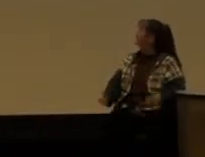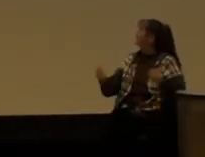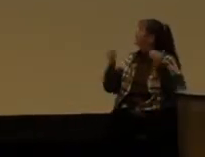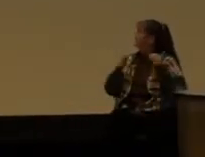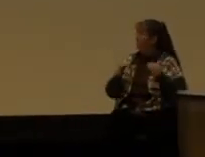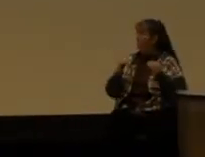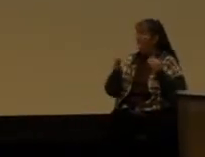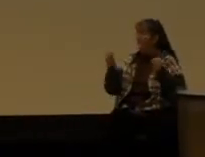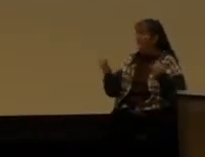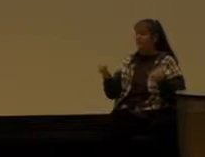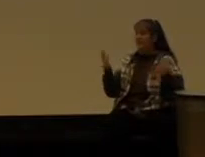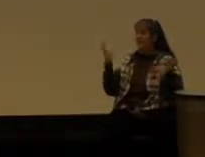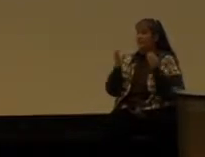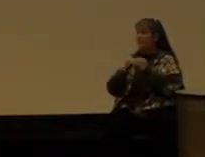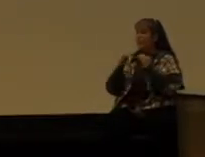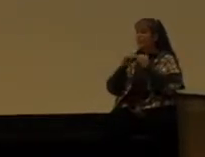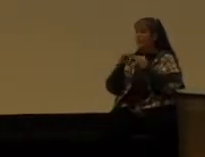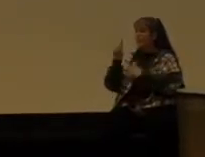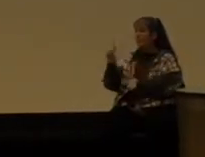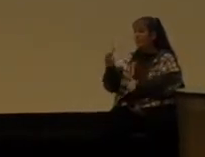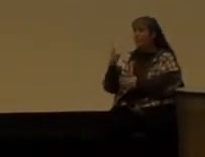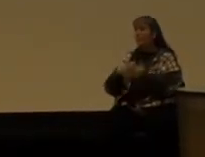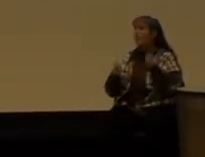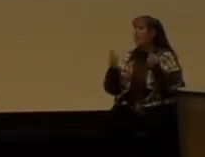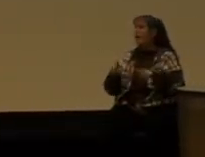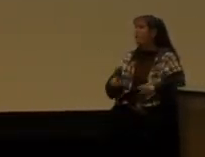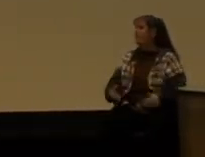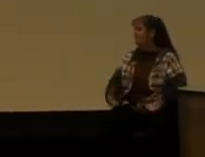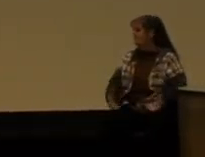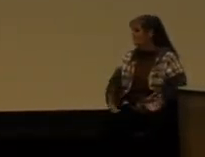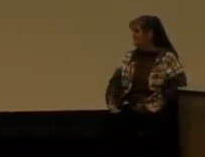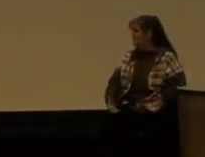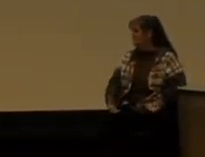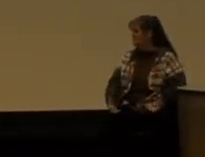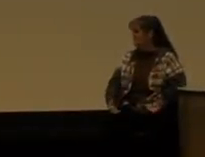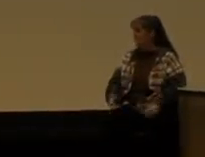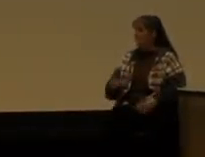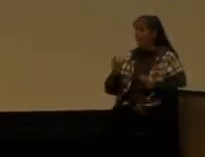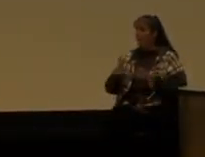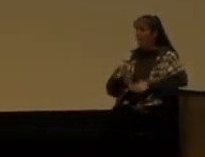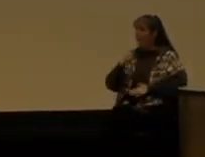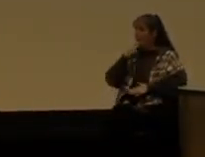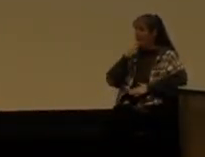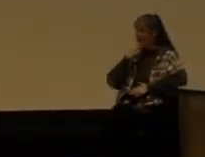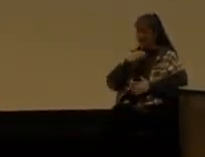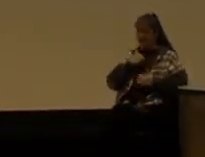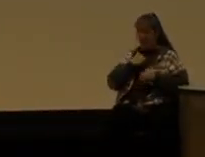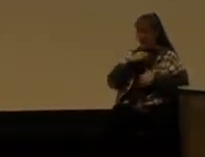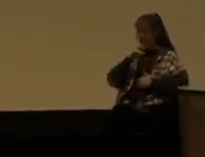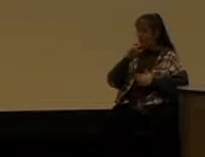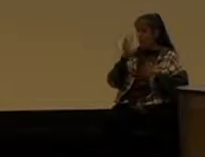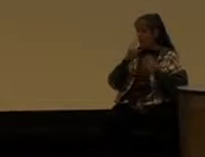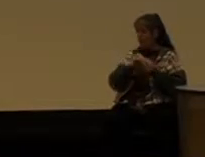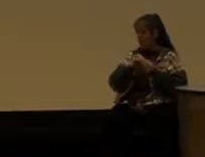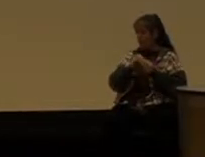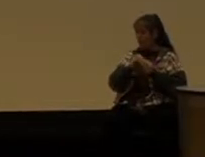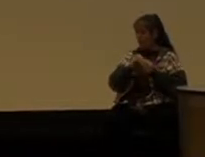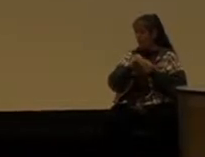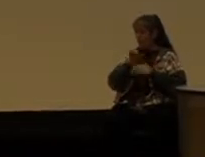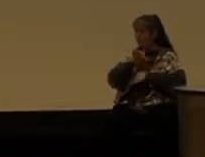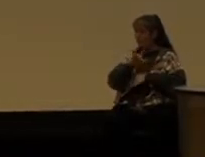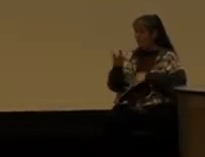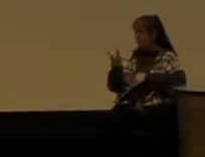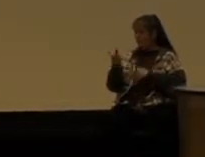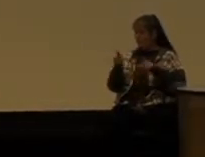Now, let's say if I want to say total equals to 1, what happens? I've already declared a variable called total, so the space remains the